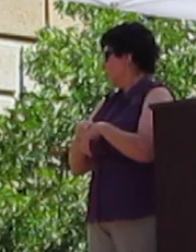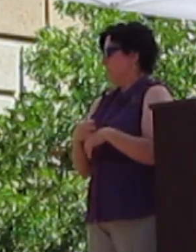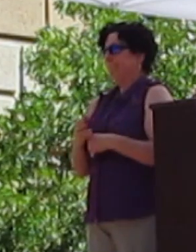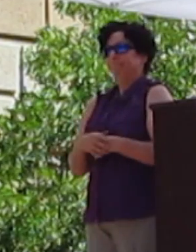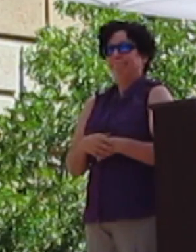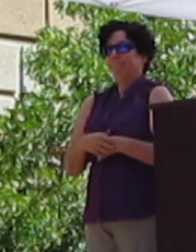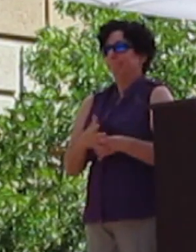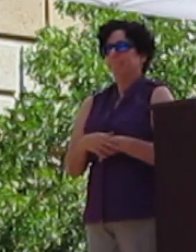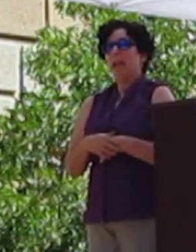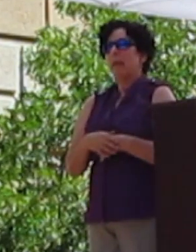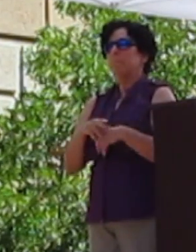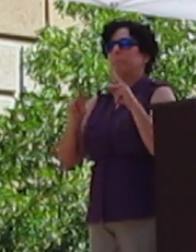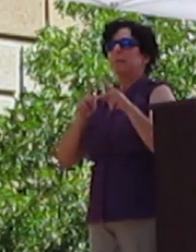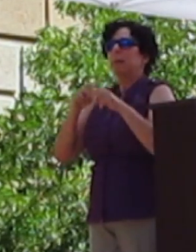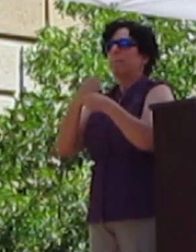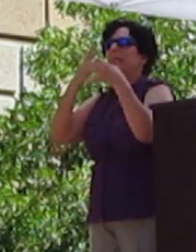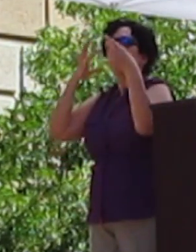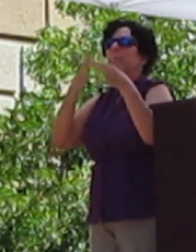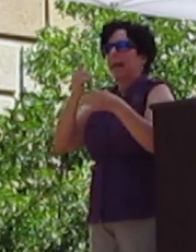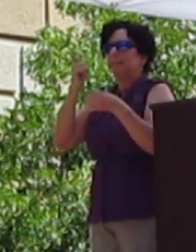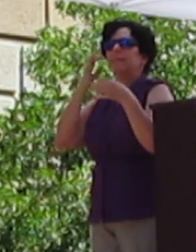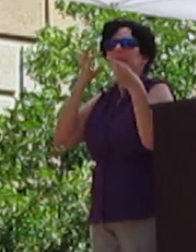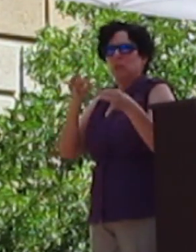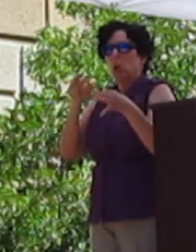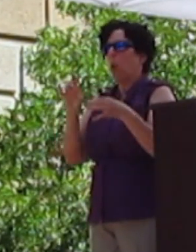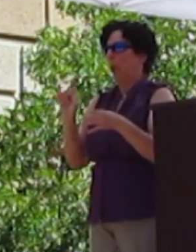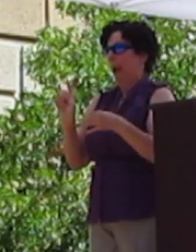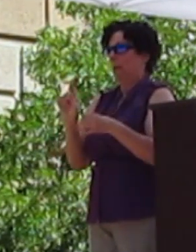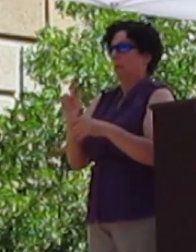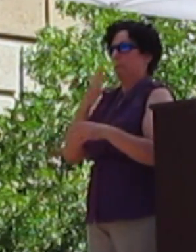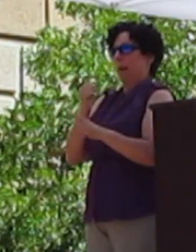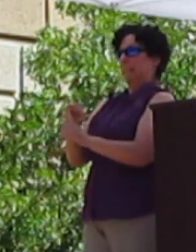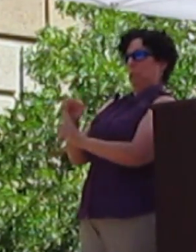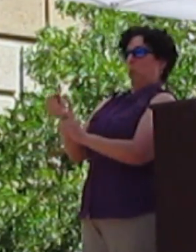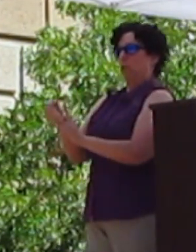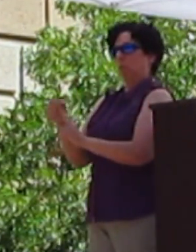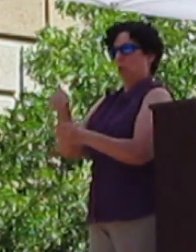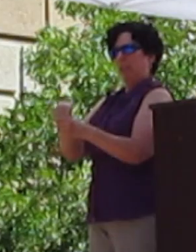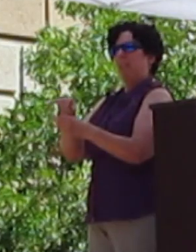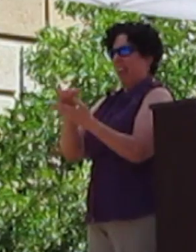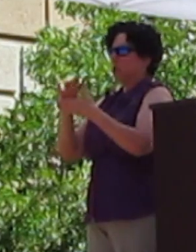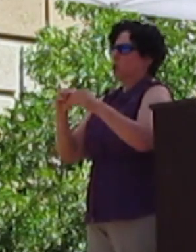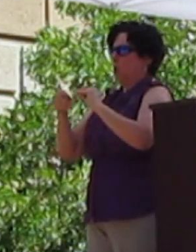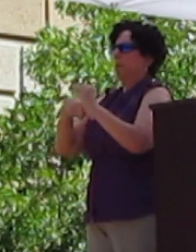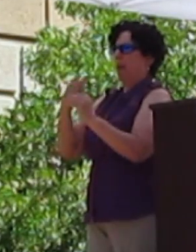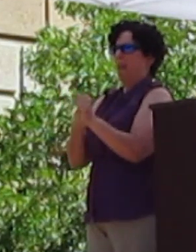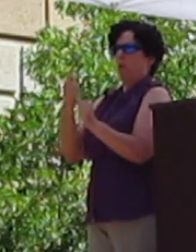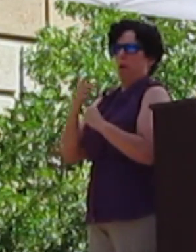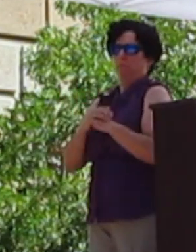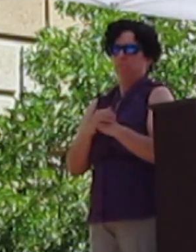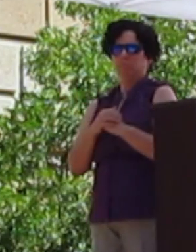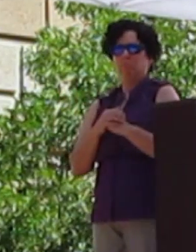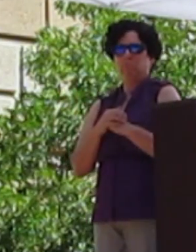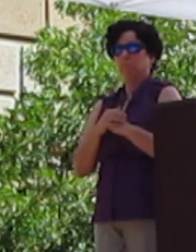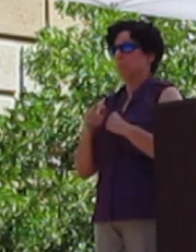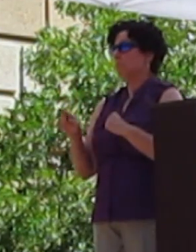People making the best decisions they can think of in the situations they're in is a story about everyone.